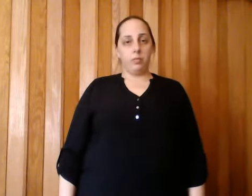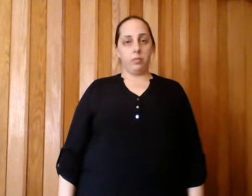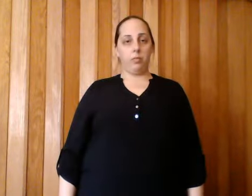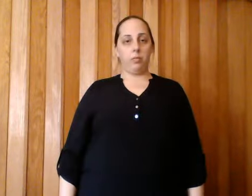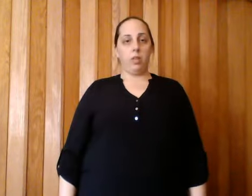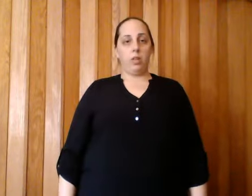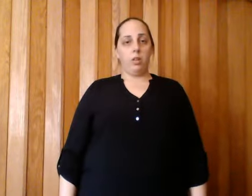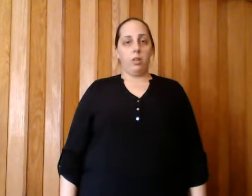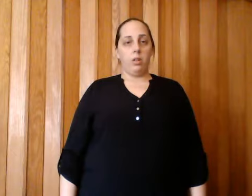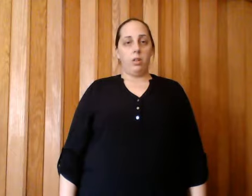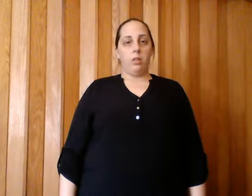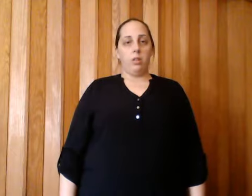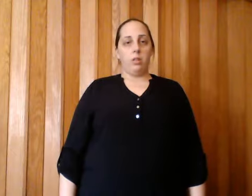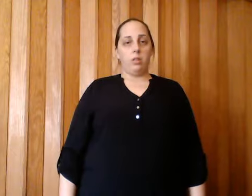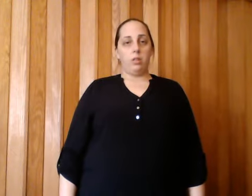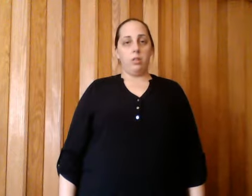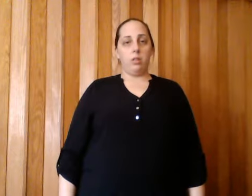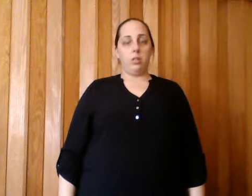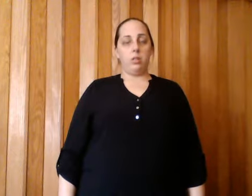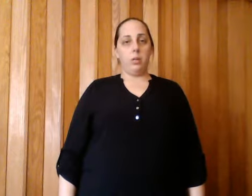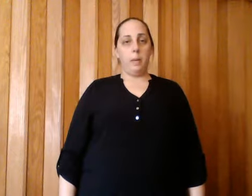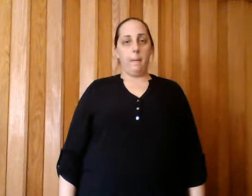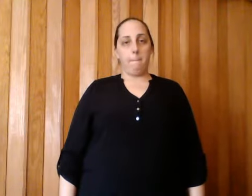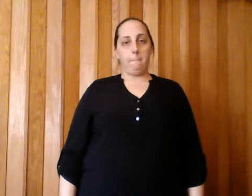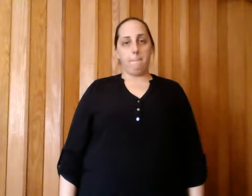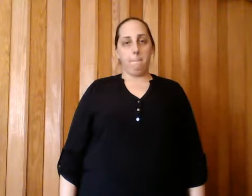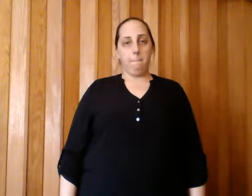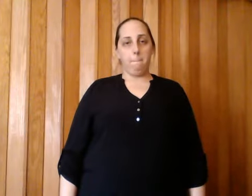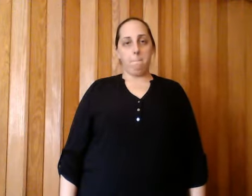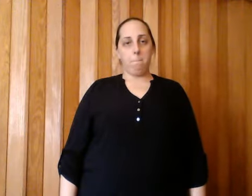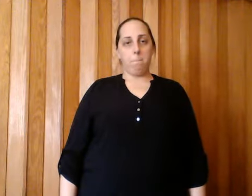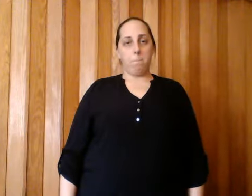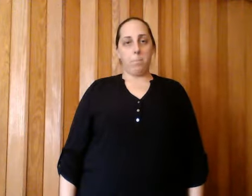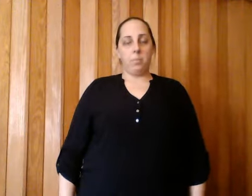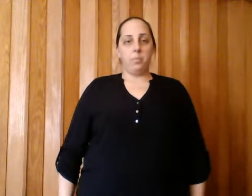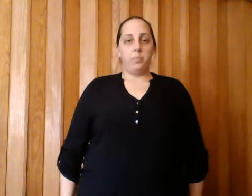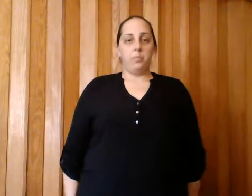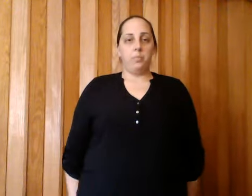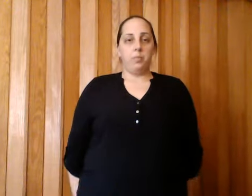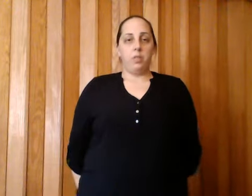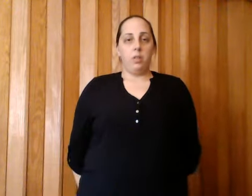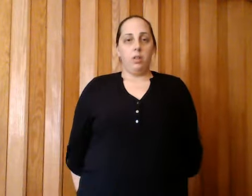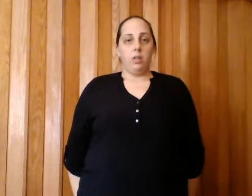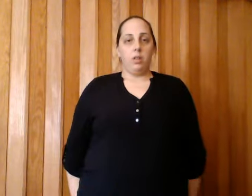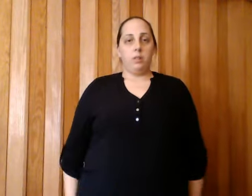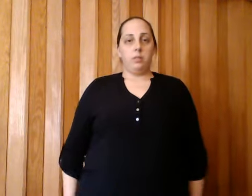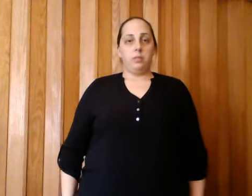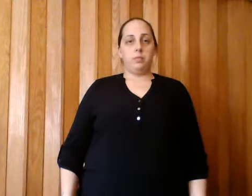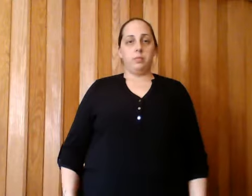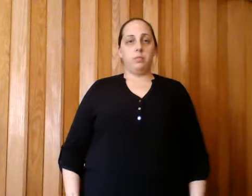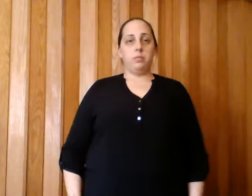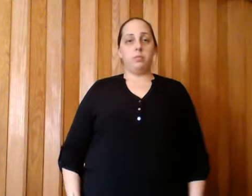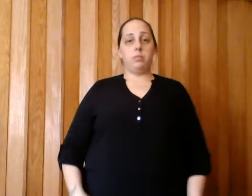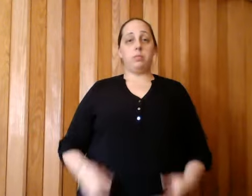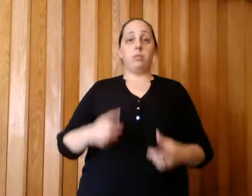Get them warmed up to me. And then, so after I have my focus session done, we begin with our prayer.